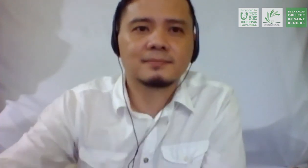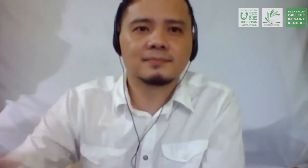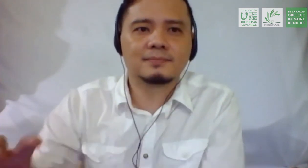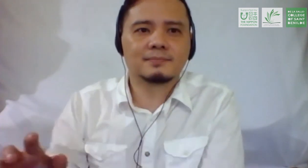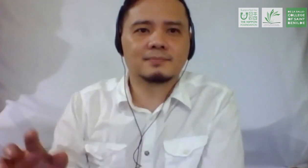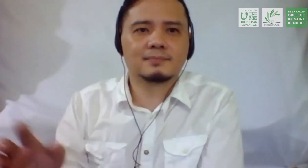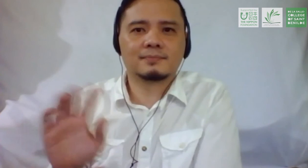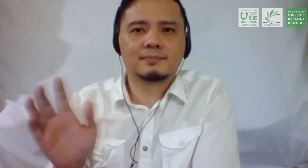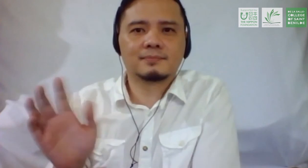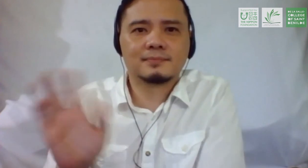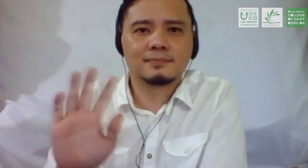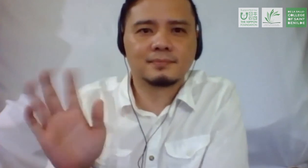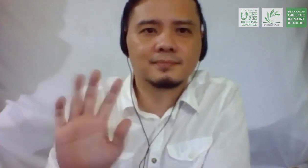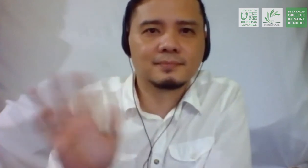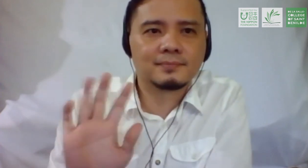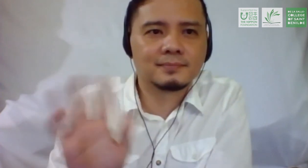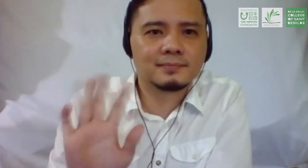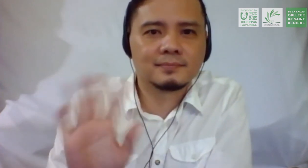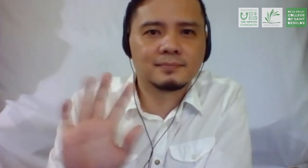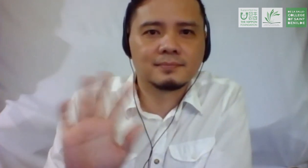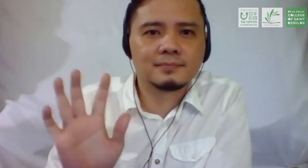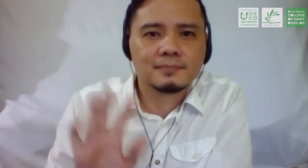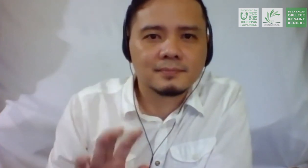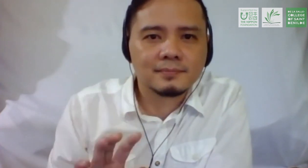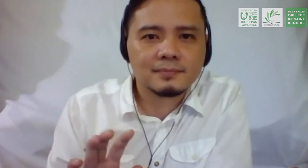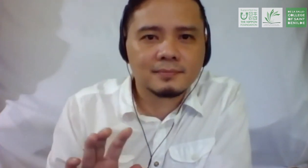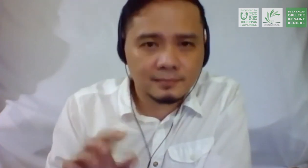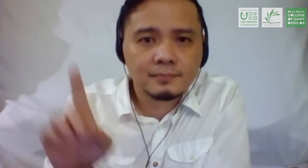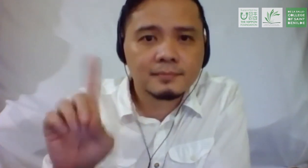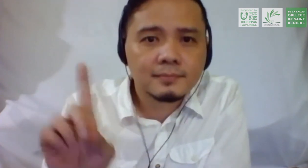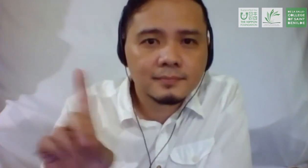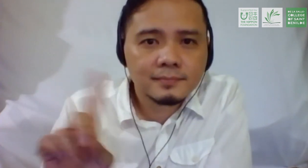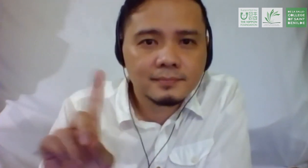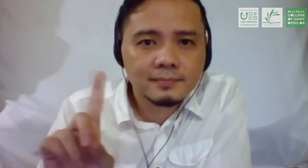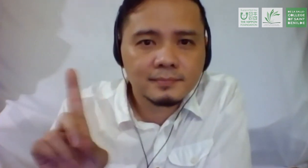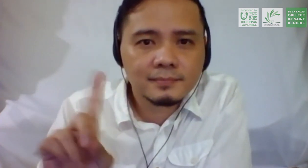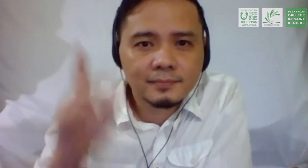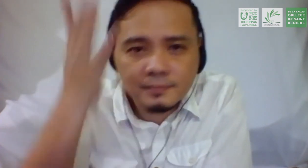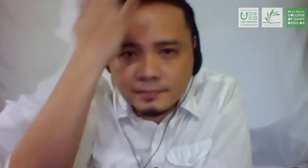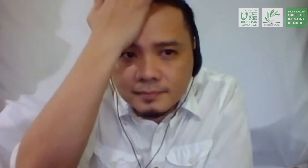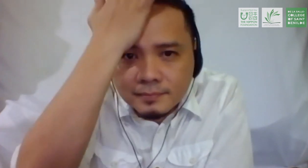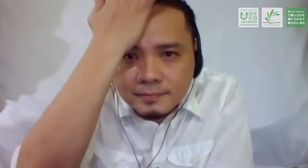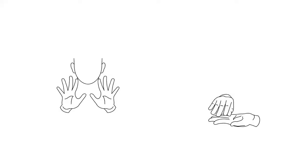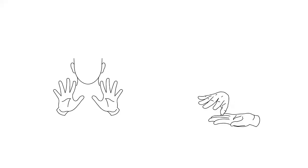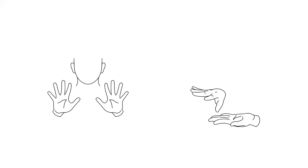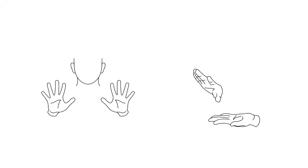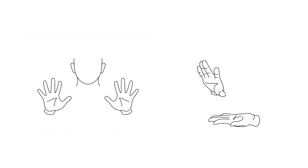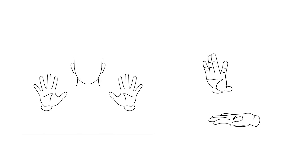Sir, bye.